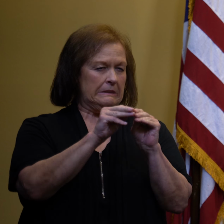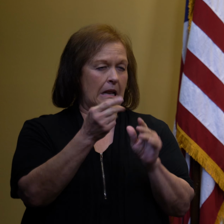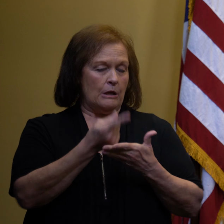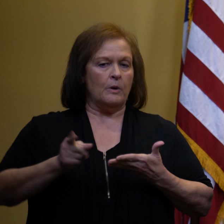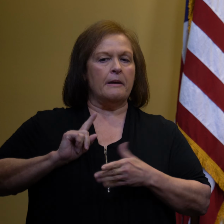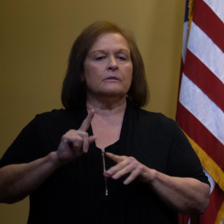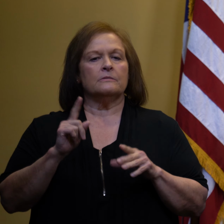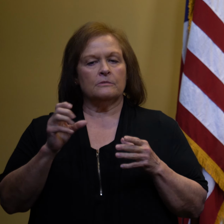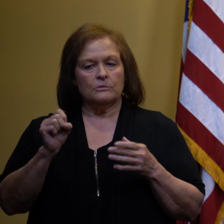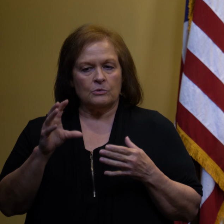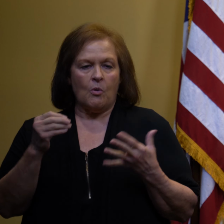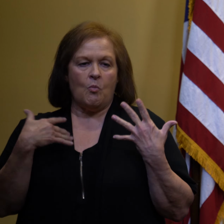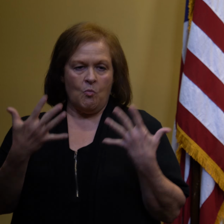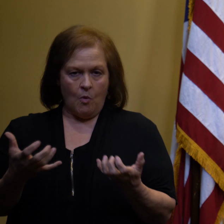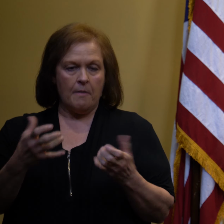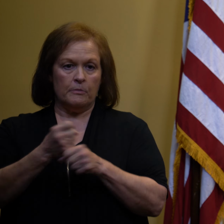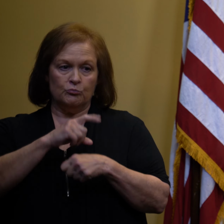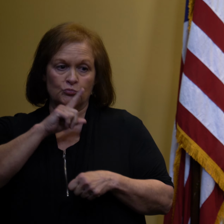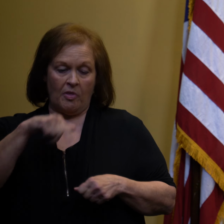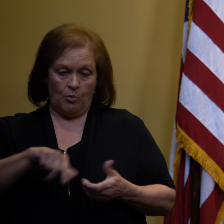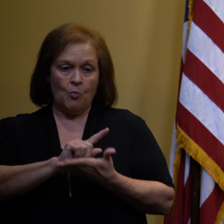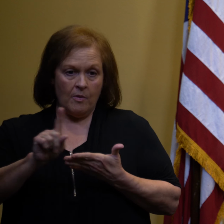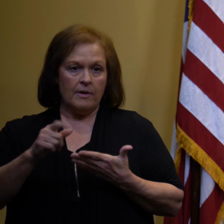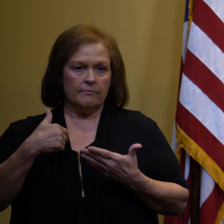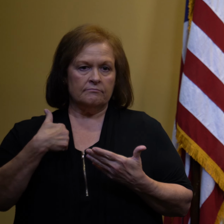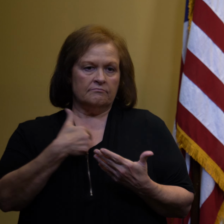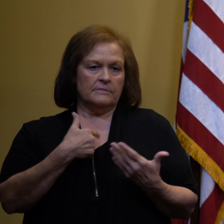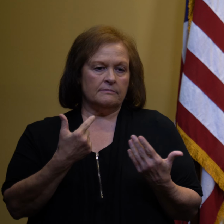I wanted to make sure we had our briefing on this week.